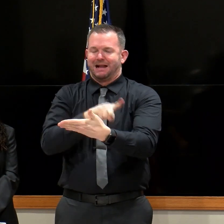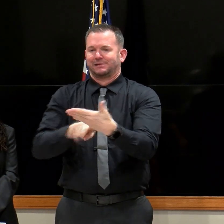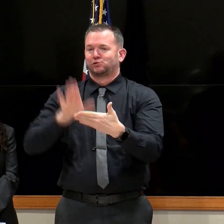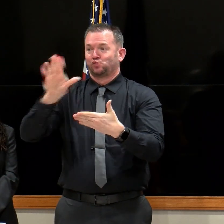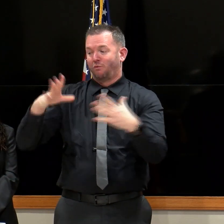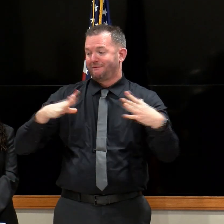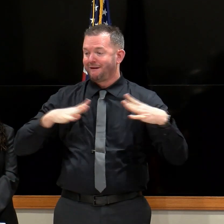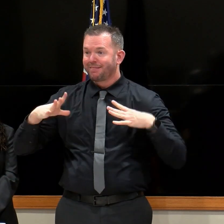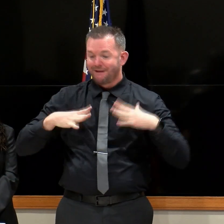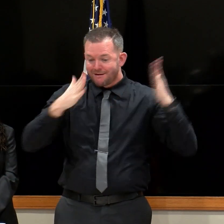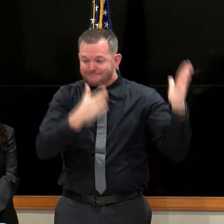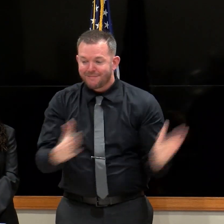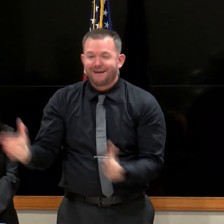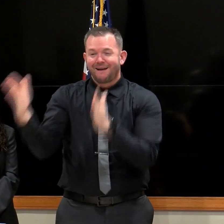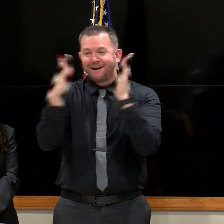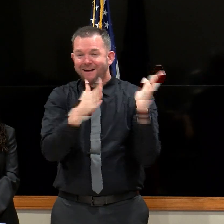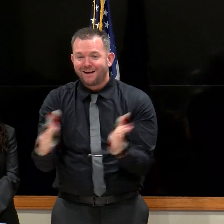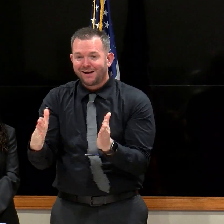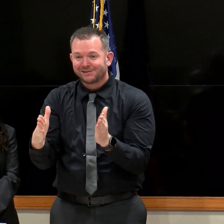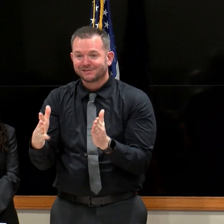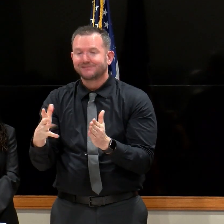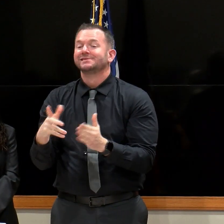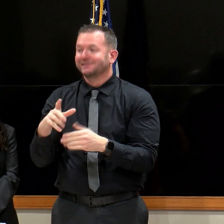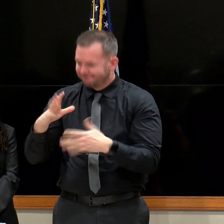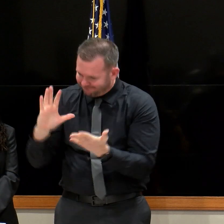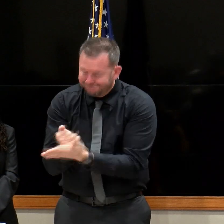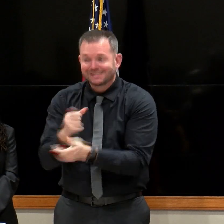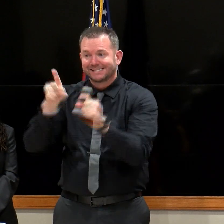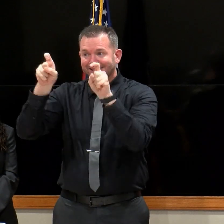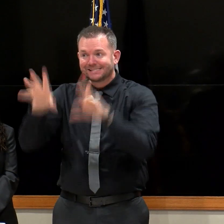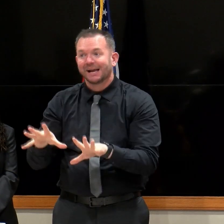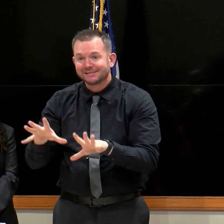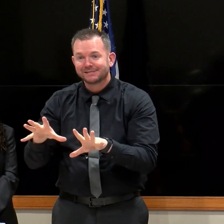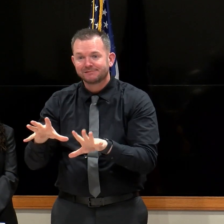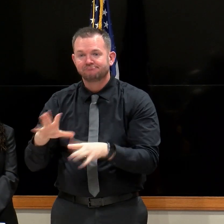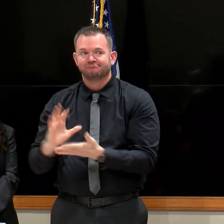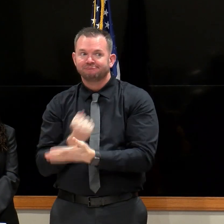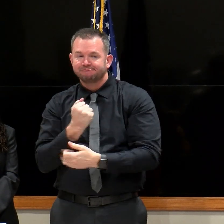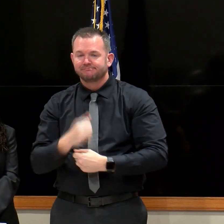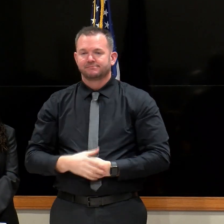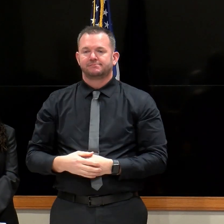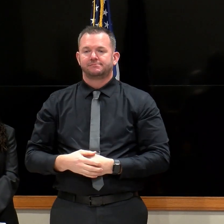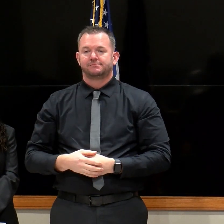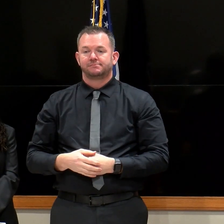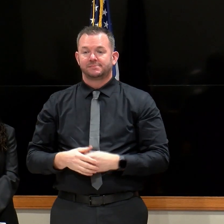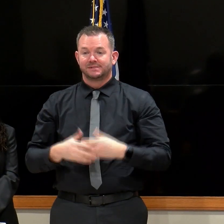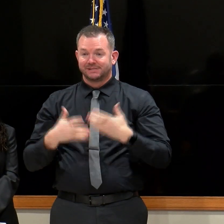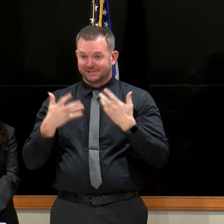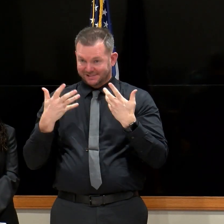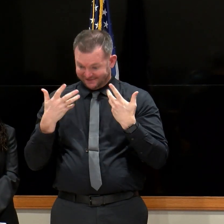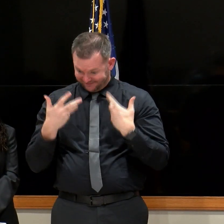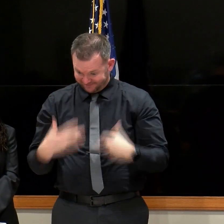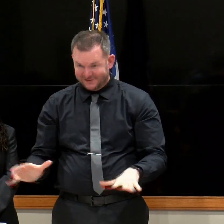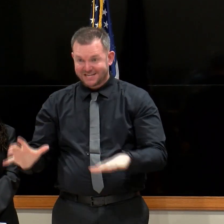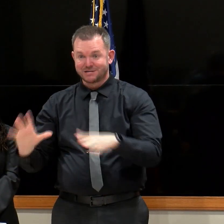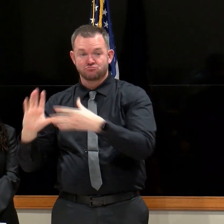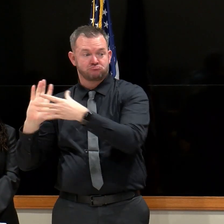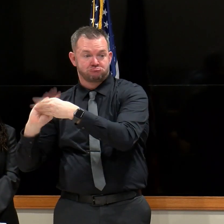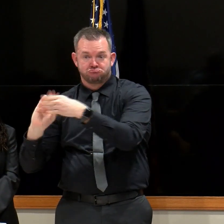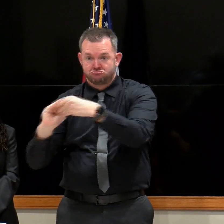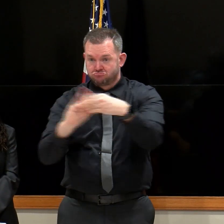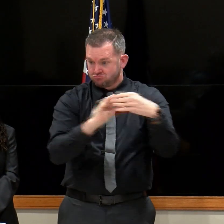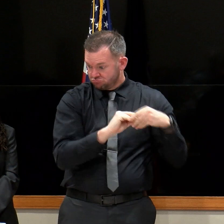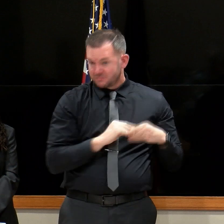vaccine questions and the broader topic after the speakers, but just very briefly, right now we're in